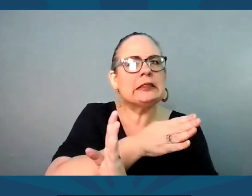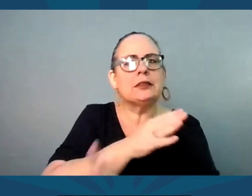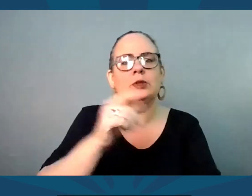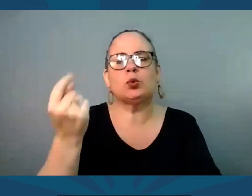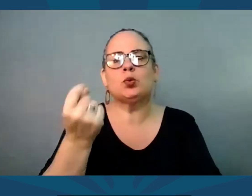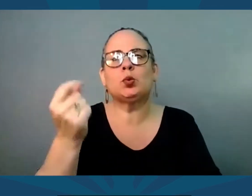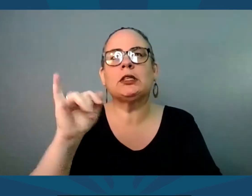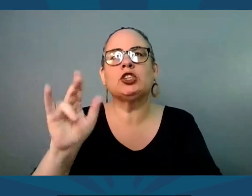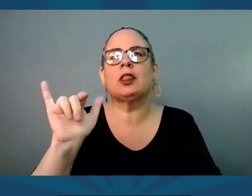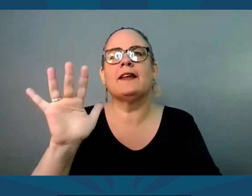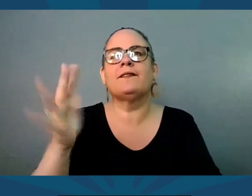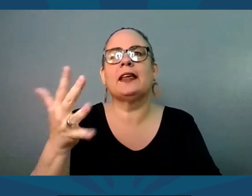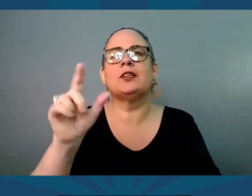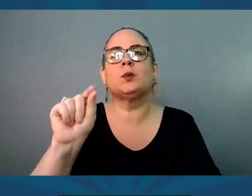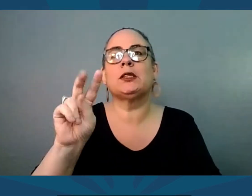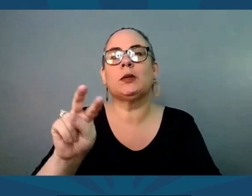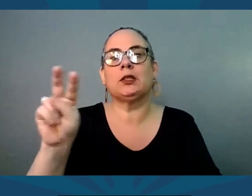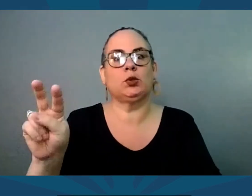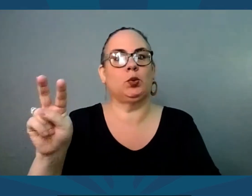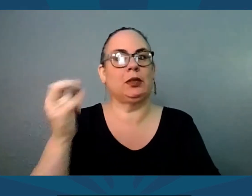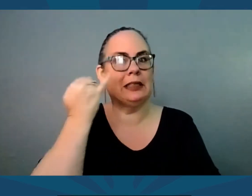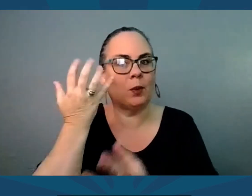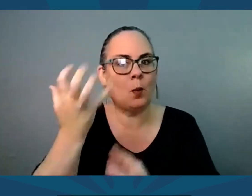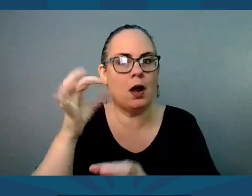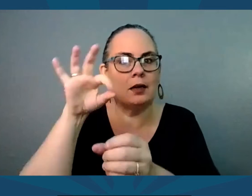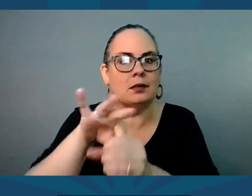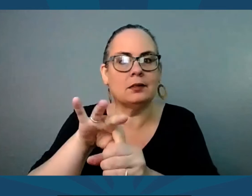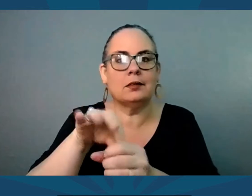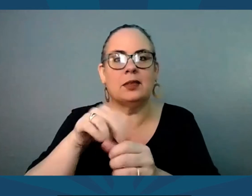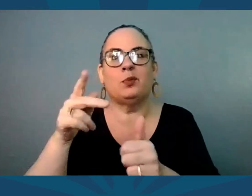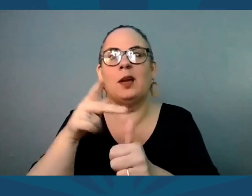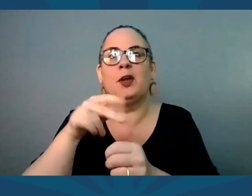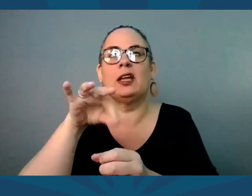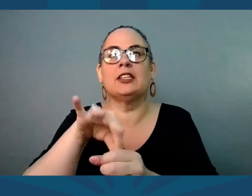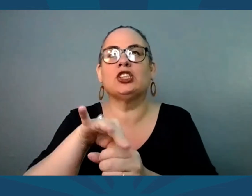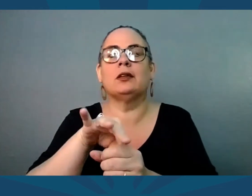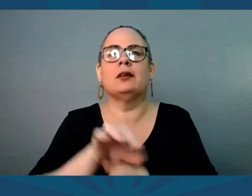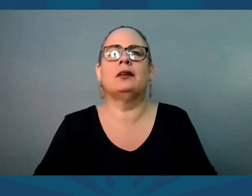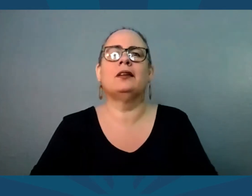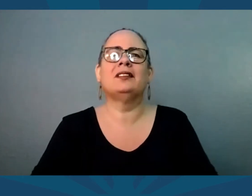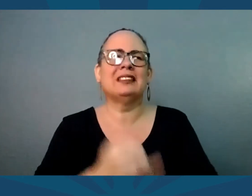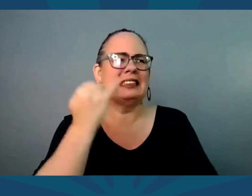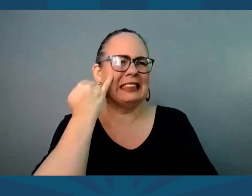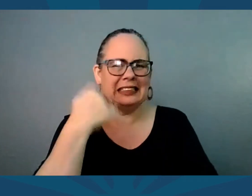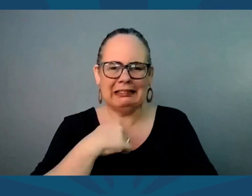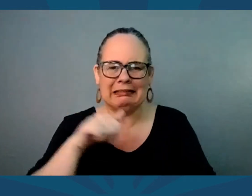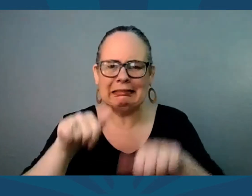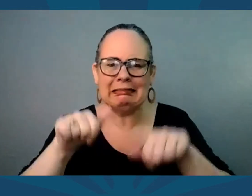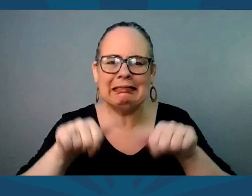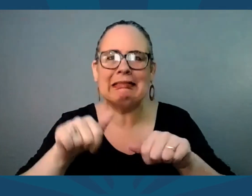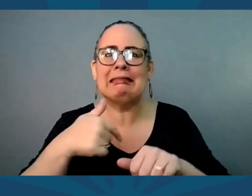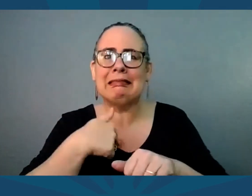Voters must be registered by Tuesday, July 5th, 2022 to vote in the primary election.